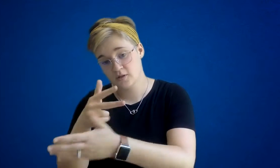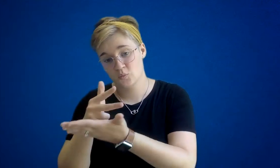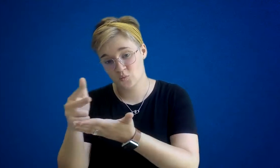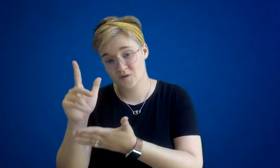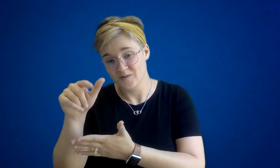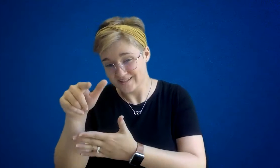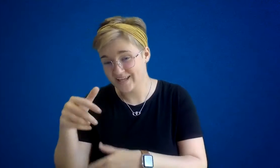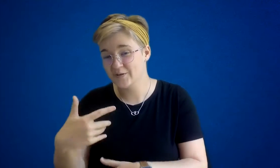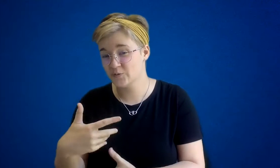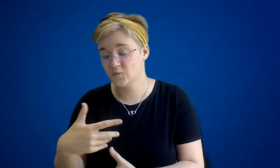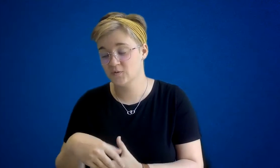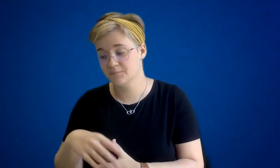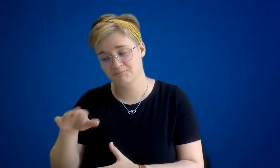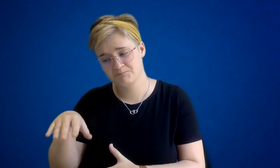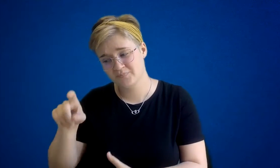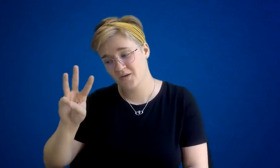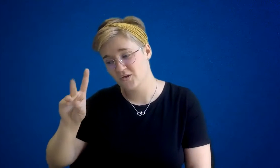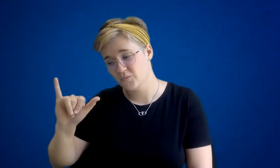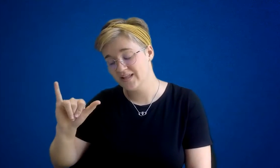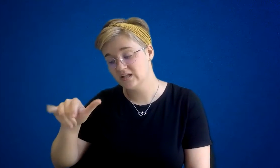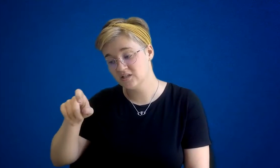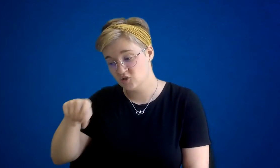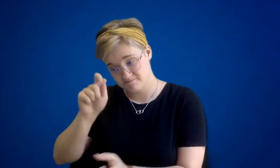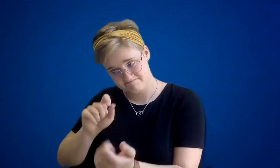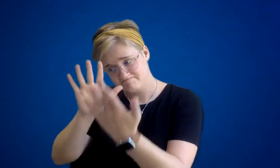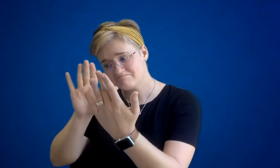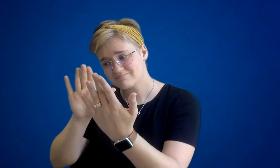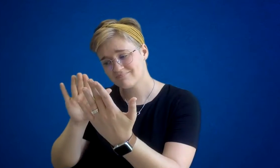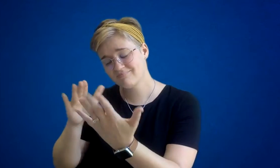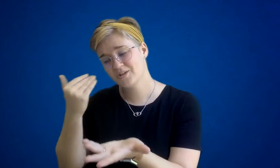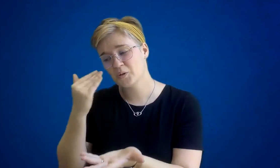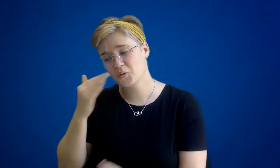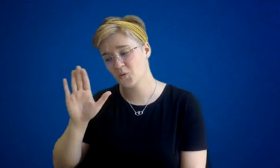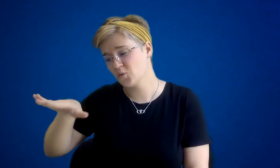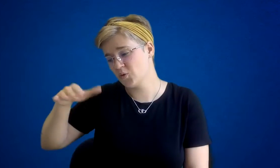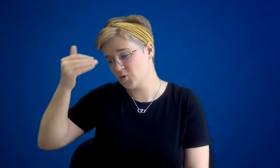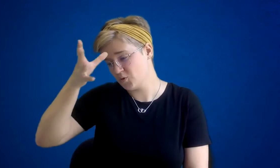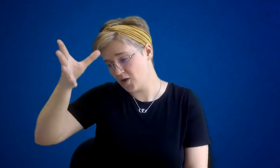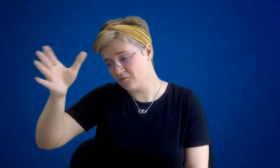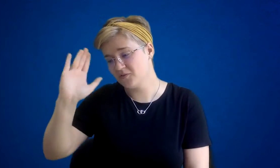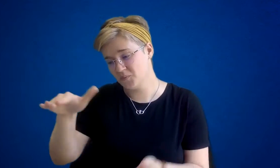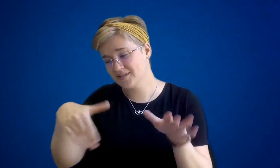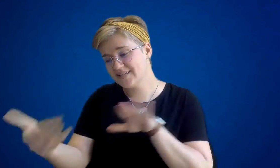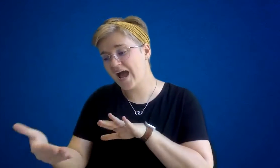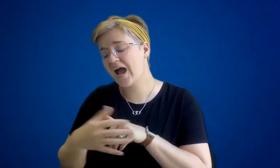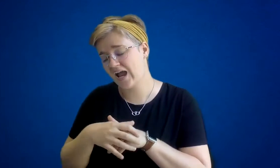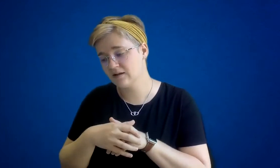these things, Willie. Your grandfather is going to die." "He'll get better, you'll see. Wait till after